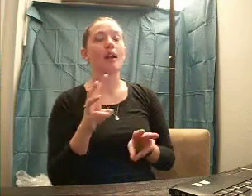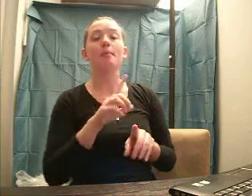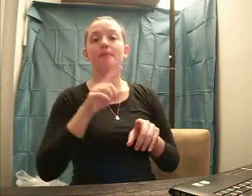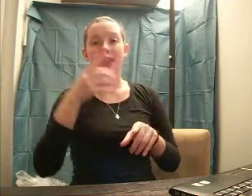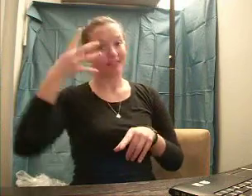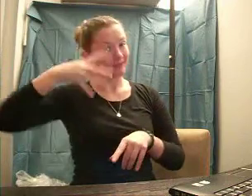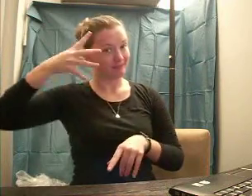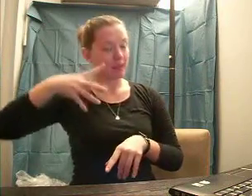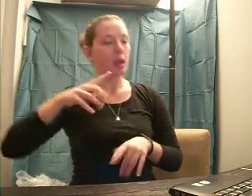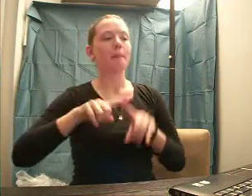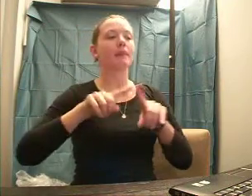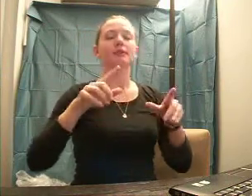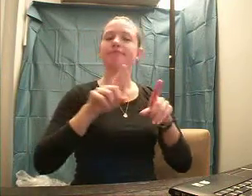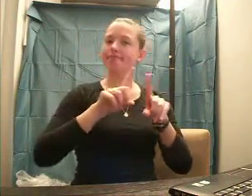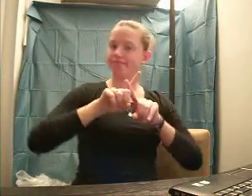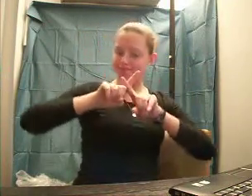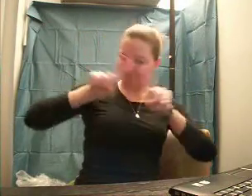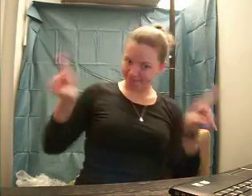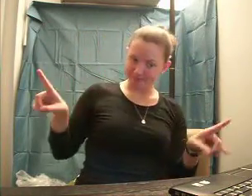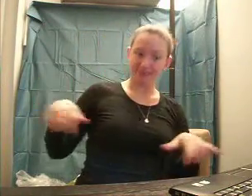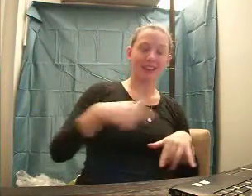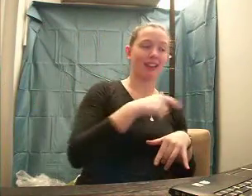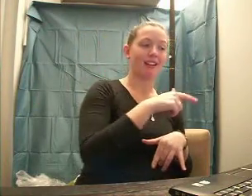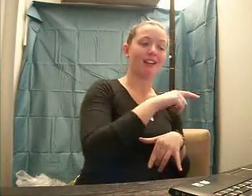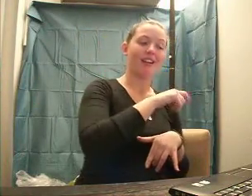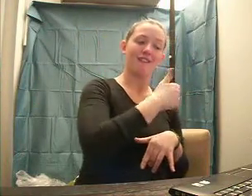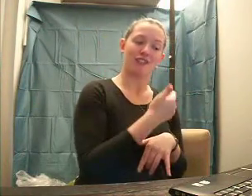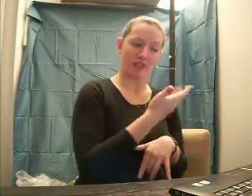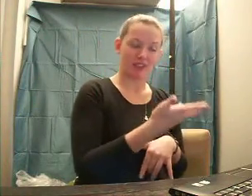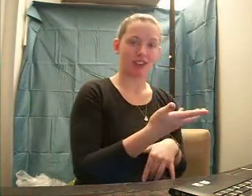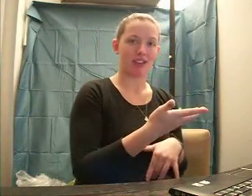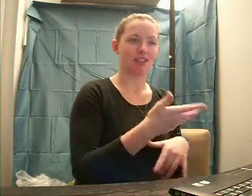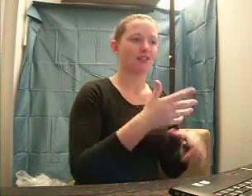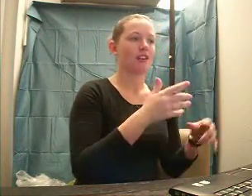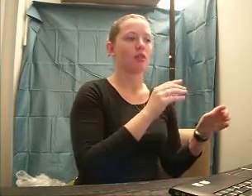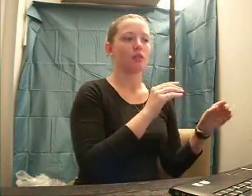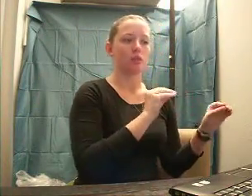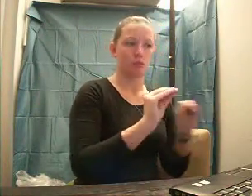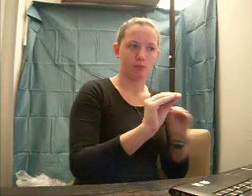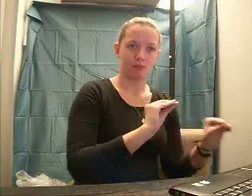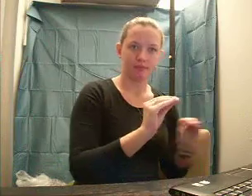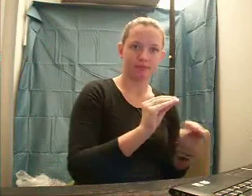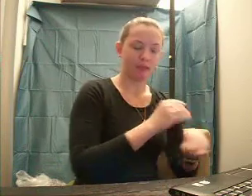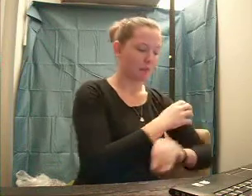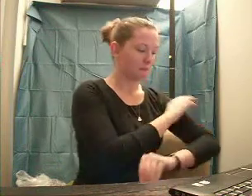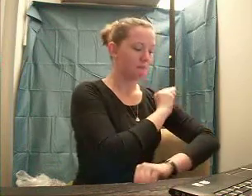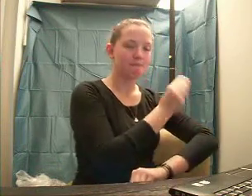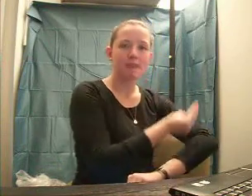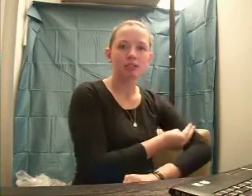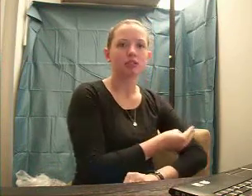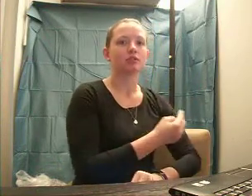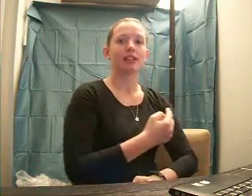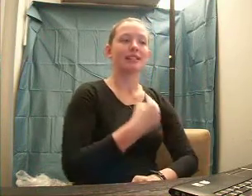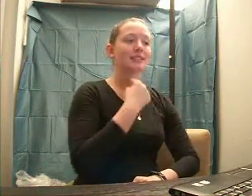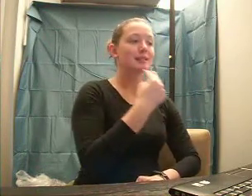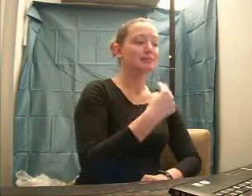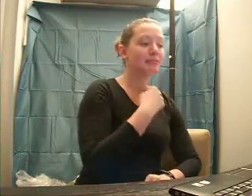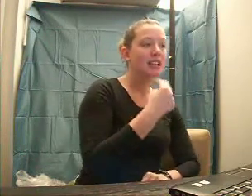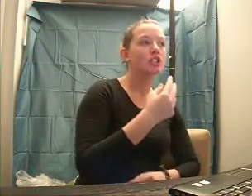that, everything else goes through contractions of muscles. So think about communication, speech, gestures, writing, sign language.